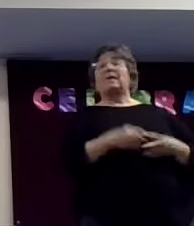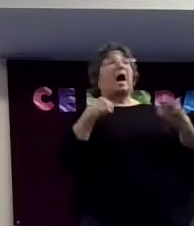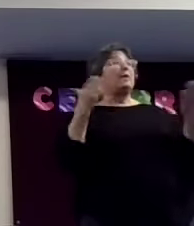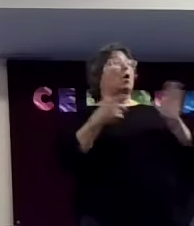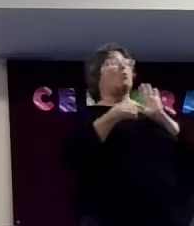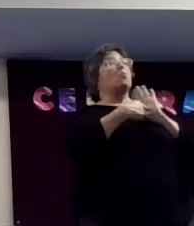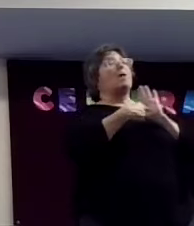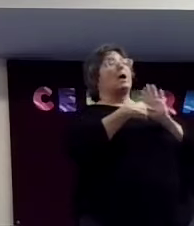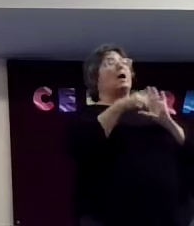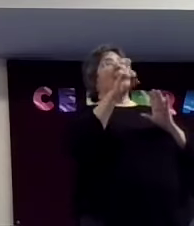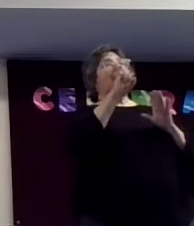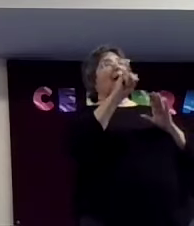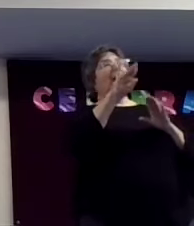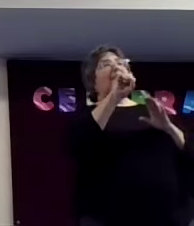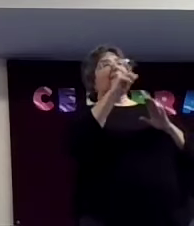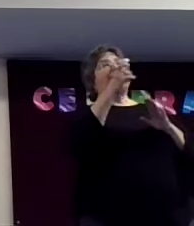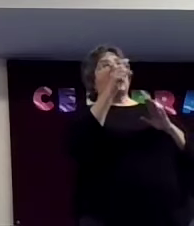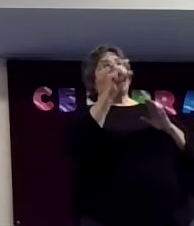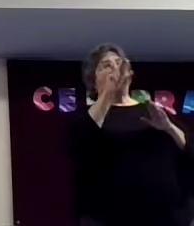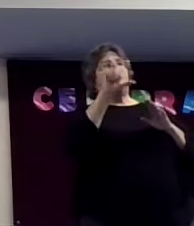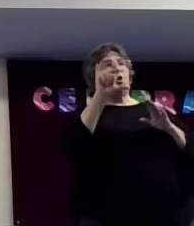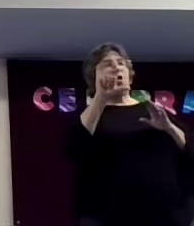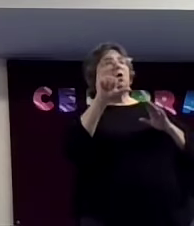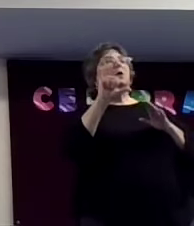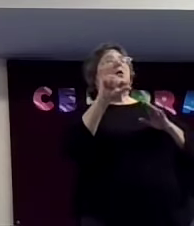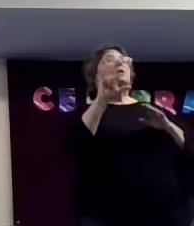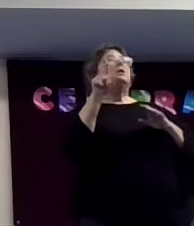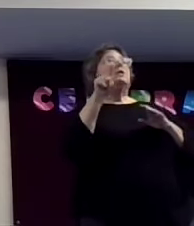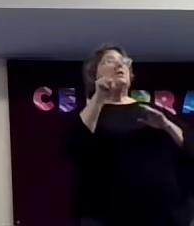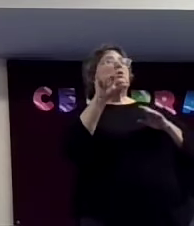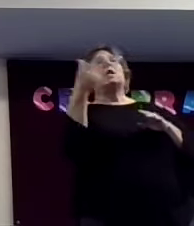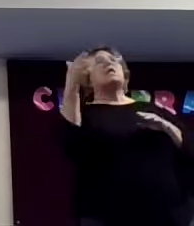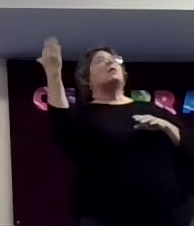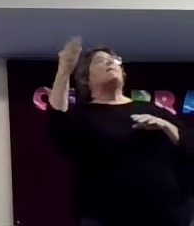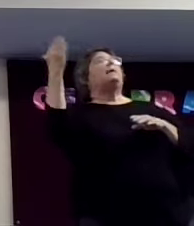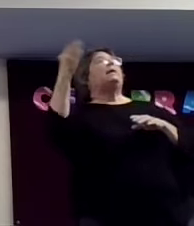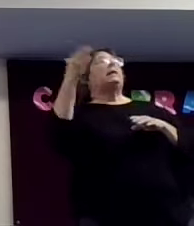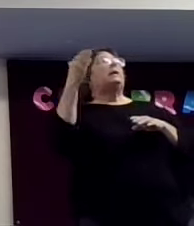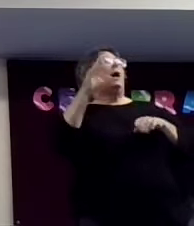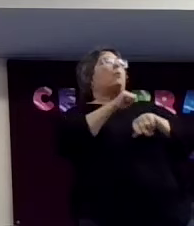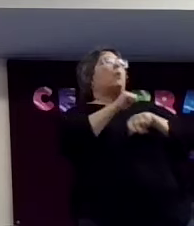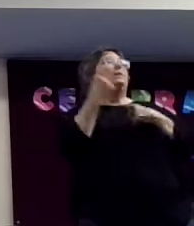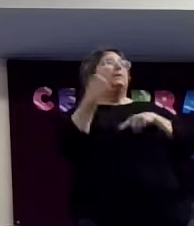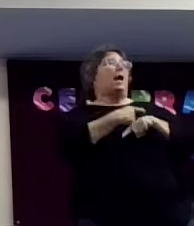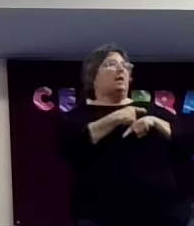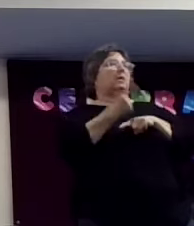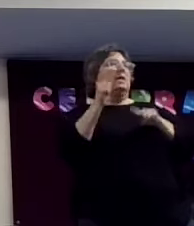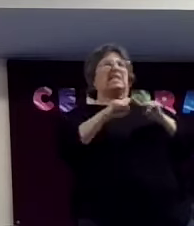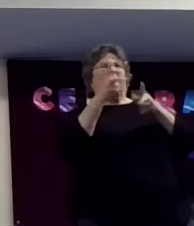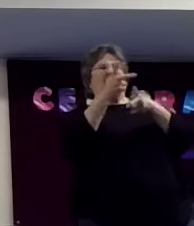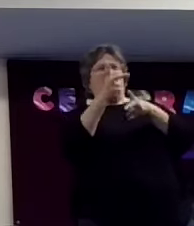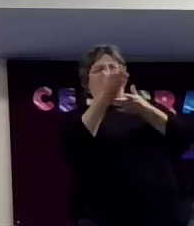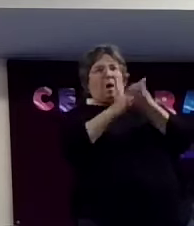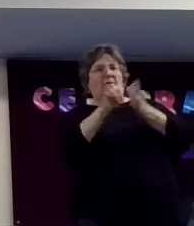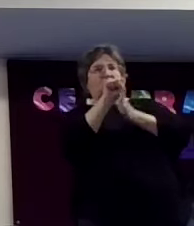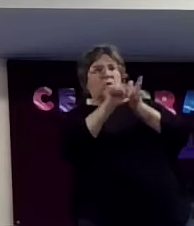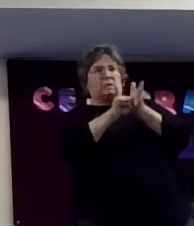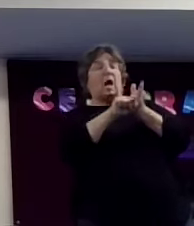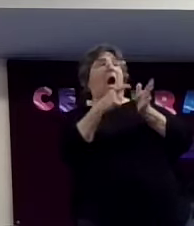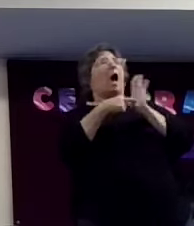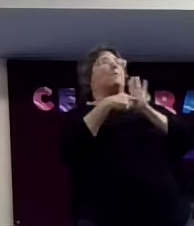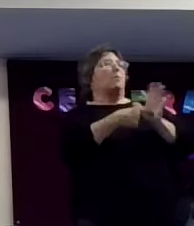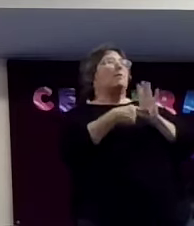So I'm here on behalf of Diane Sayre, who's running for U.S. Senate, and she has another speaking engagement today. So she's in a different part of New York State, so I'm going to